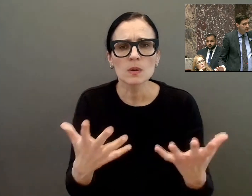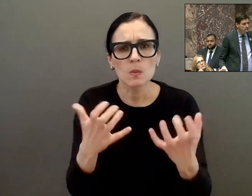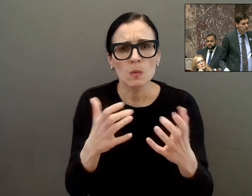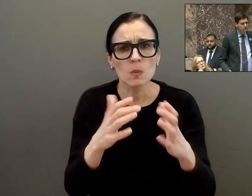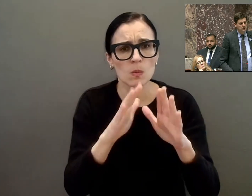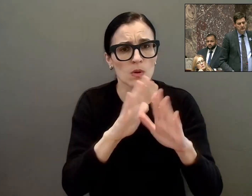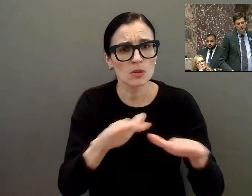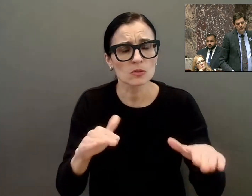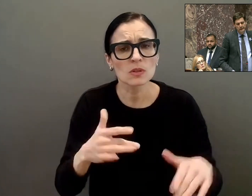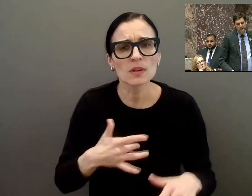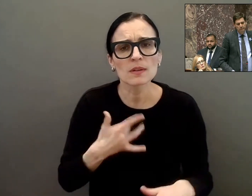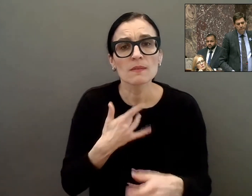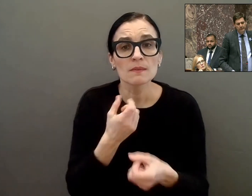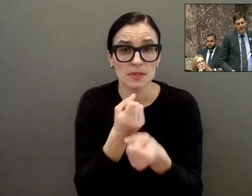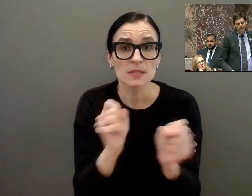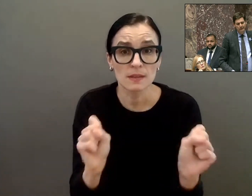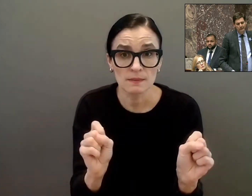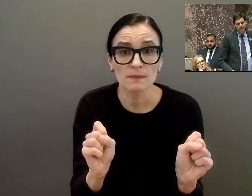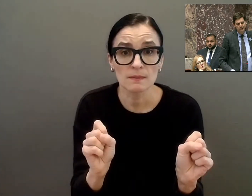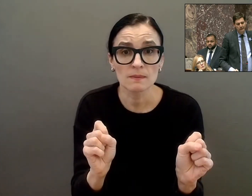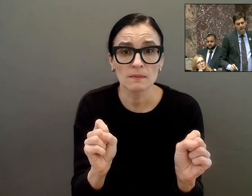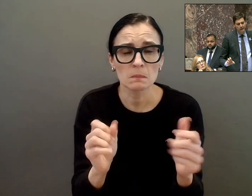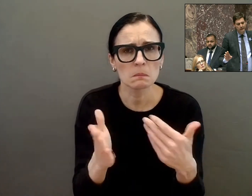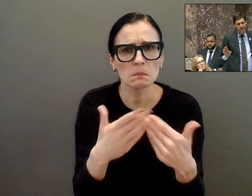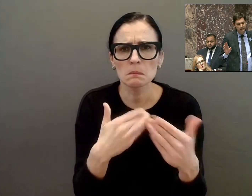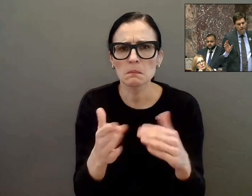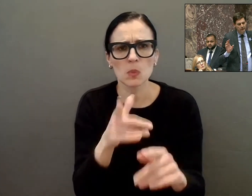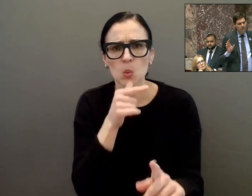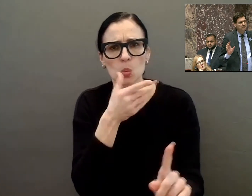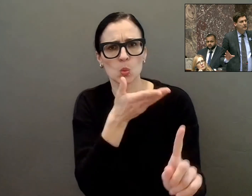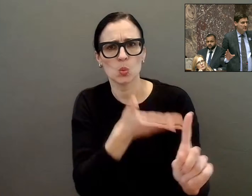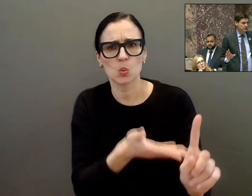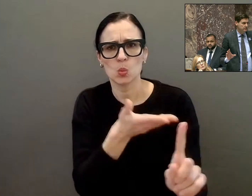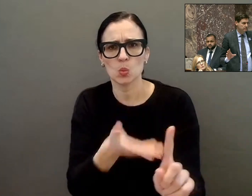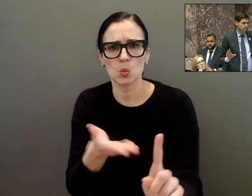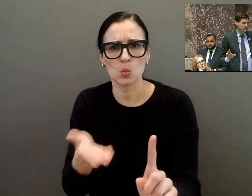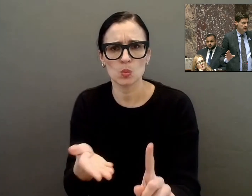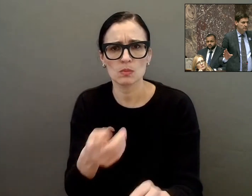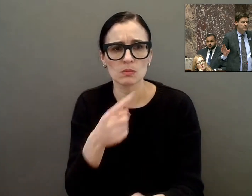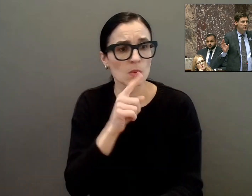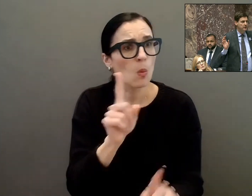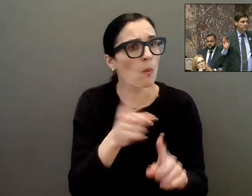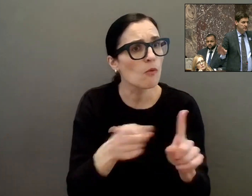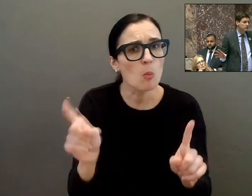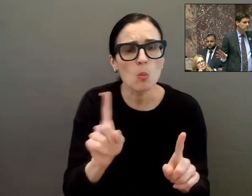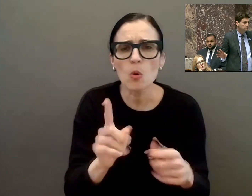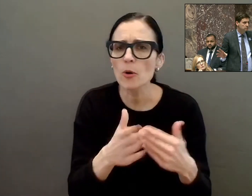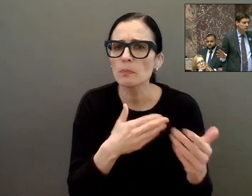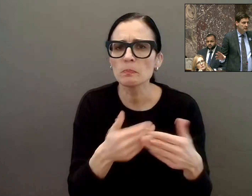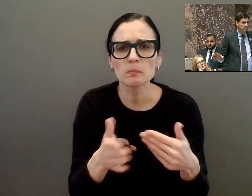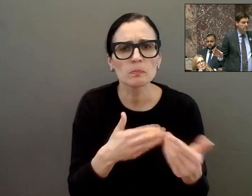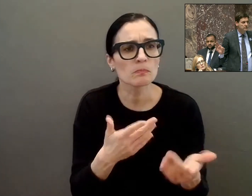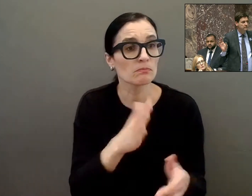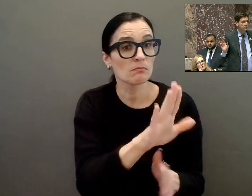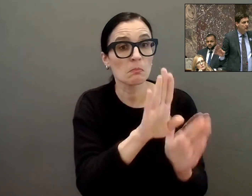origin is, and I regret very much the member of the opposition, members of his